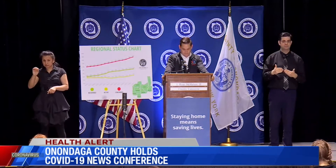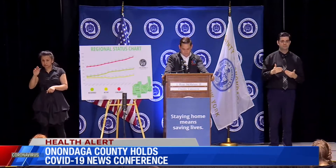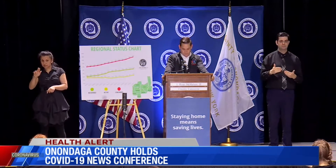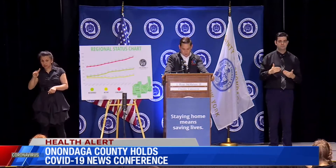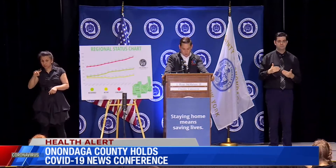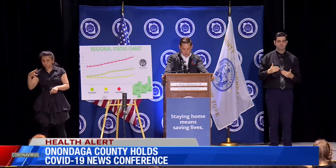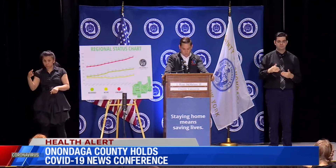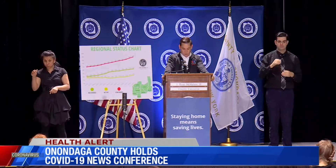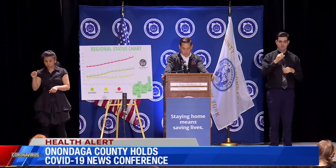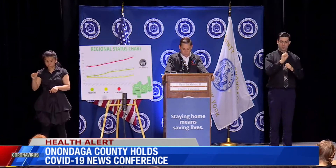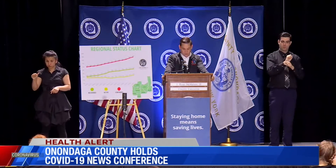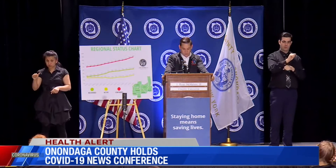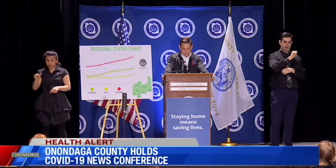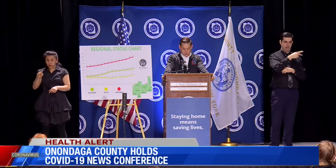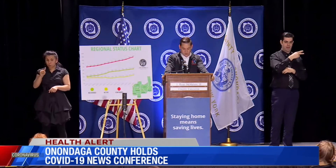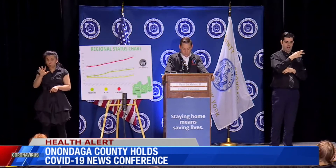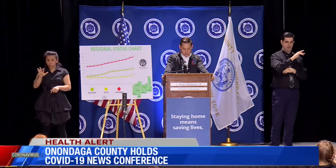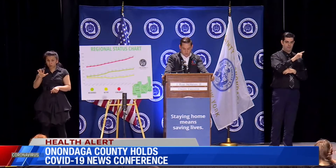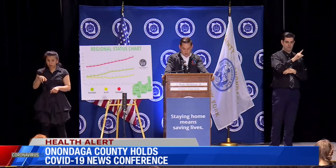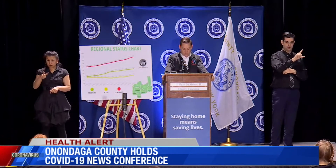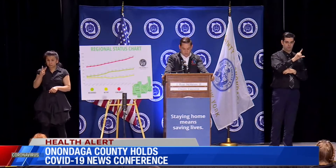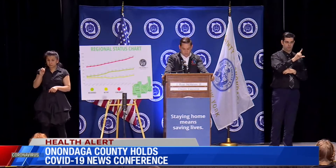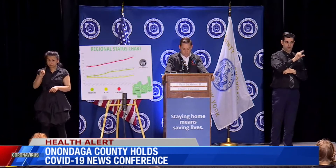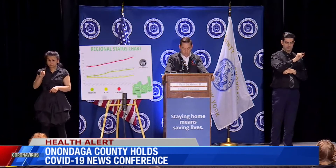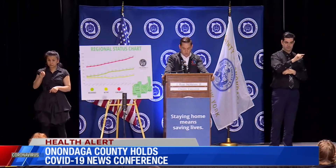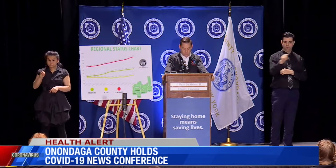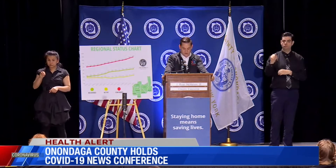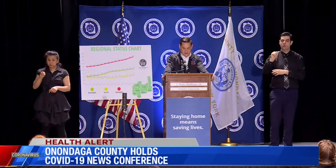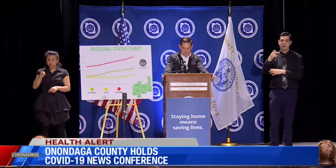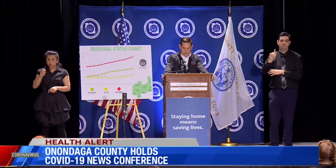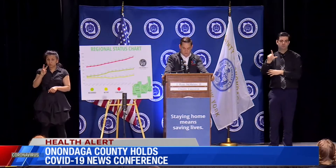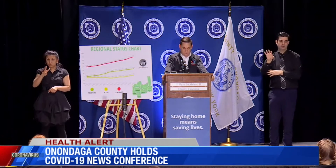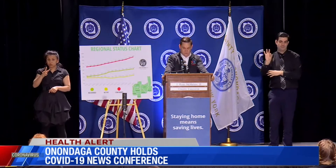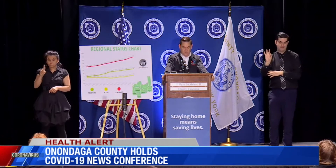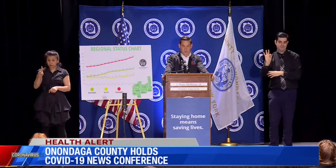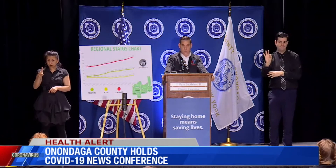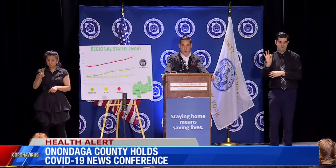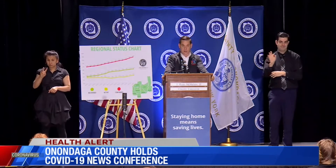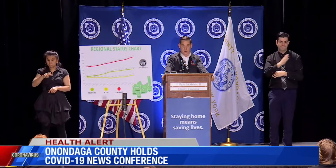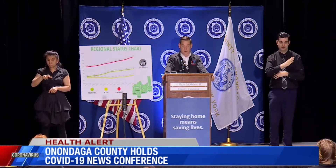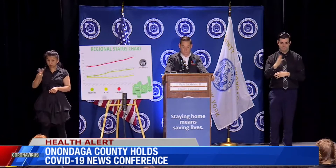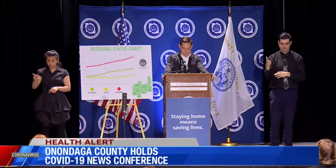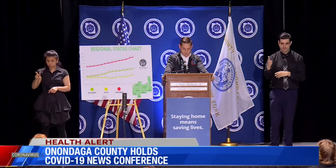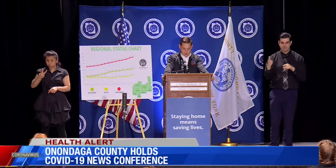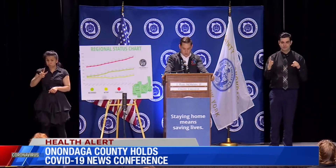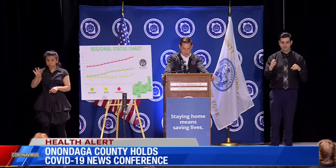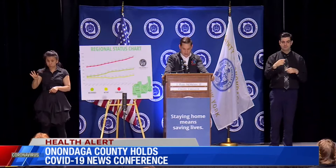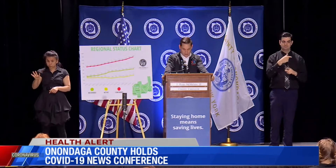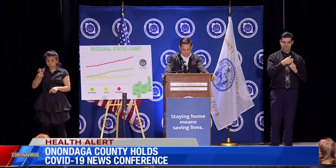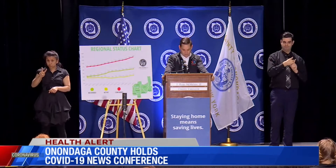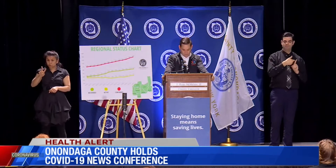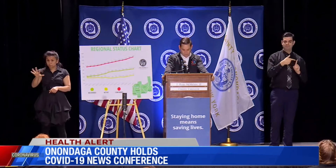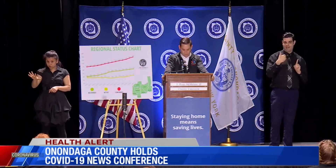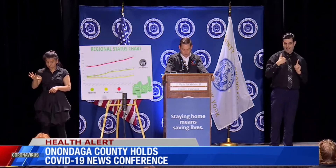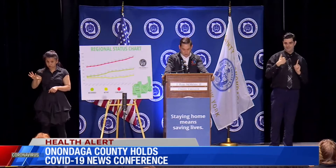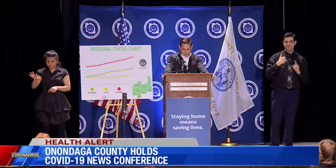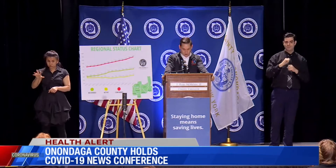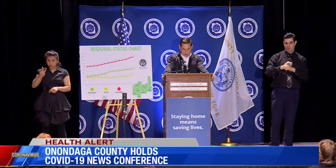22nd, the 24th, the 25th, the 27th, the 28th, and the 29th.